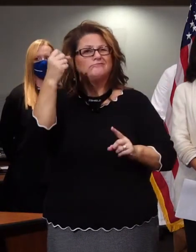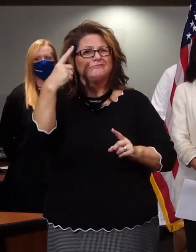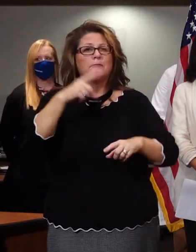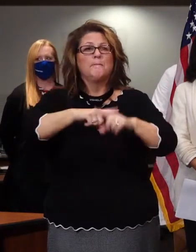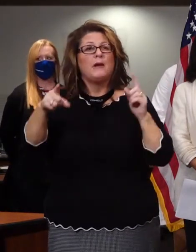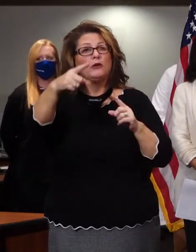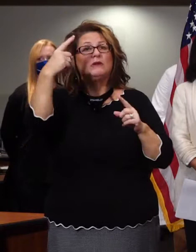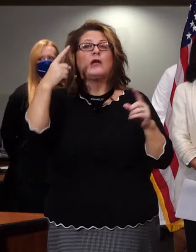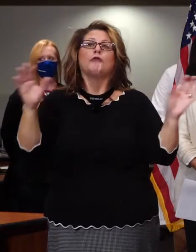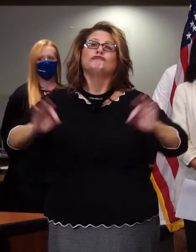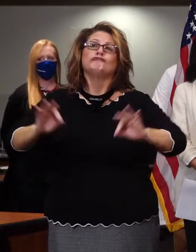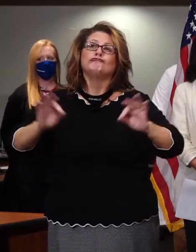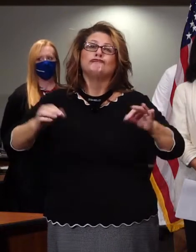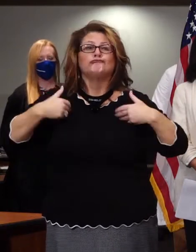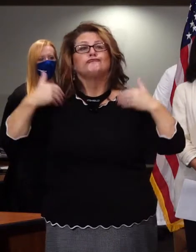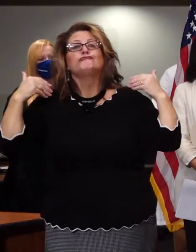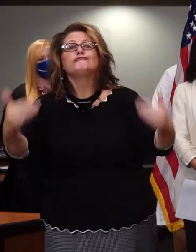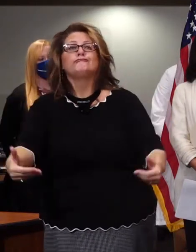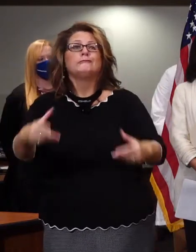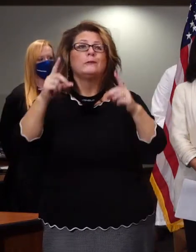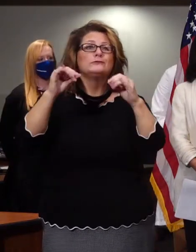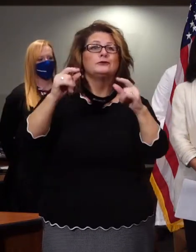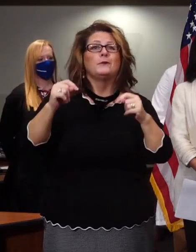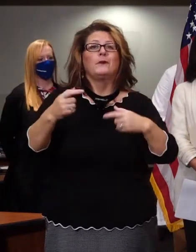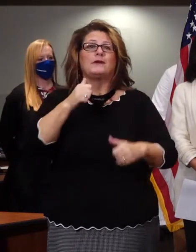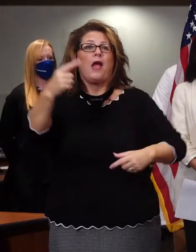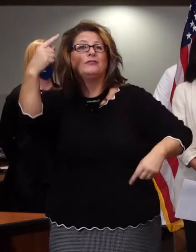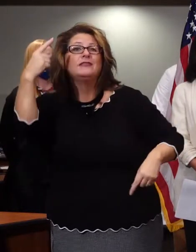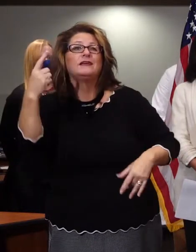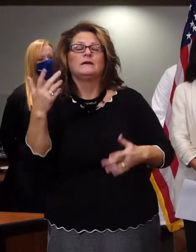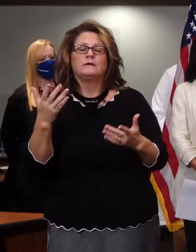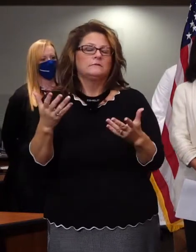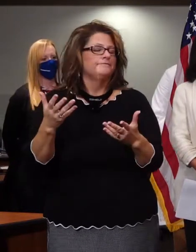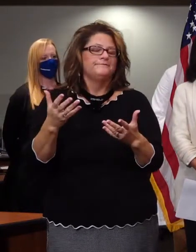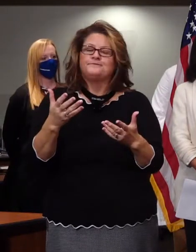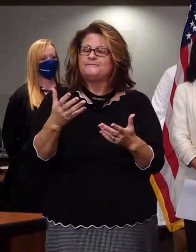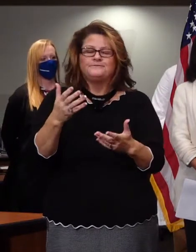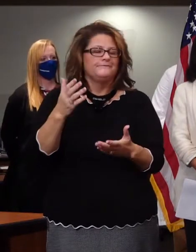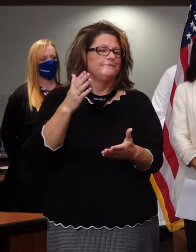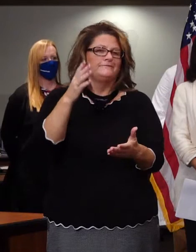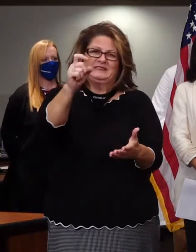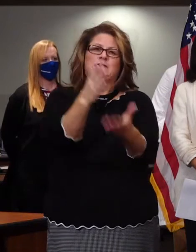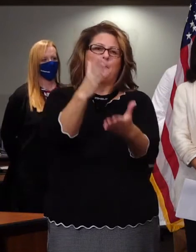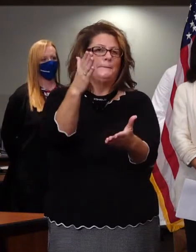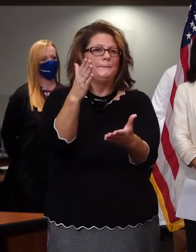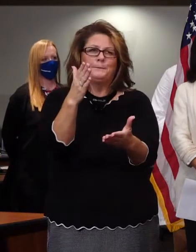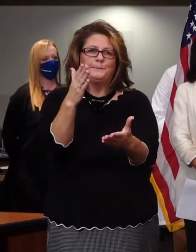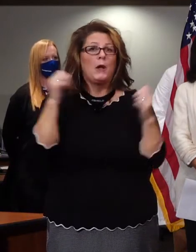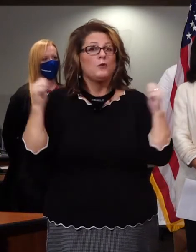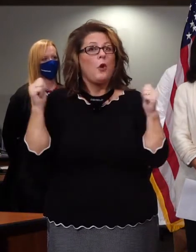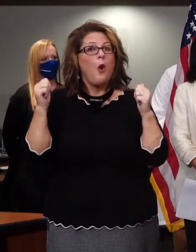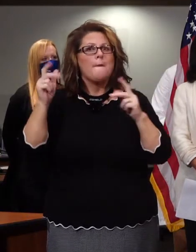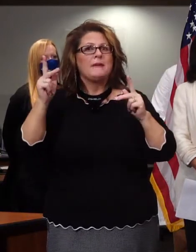the time for us to let up. Now is the time for us to redouble our efforts. When the cold weather comes, people